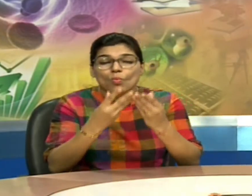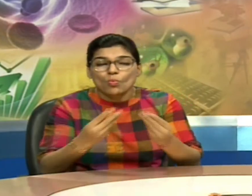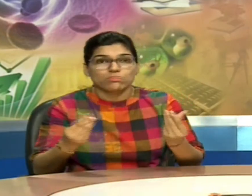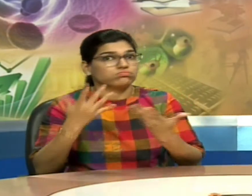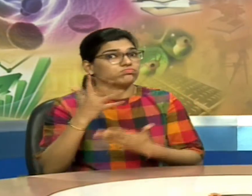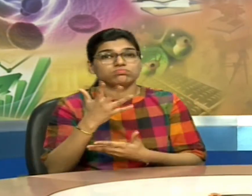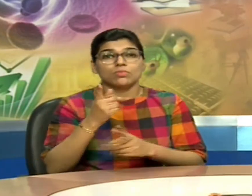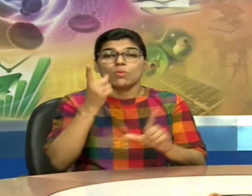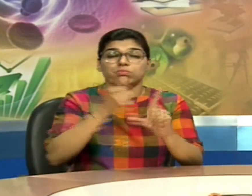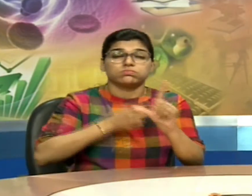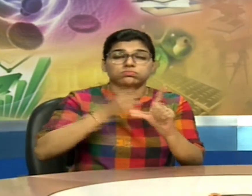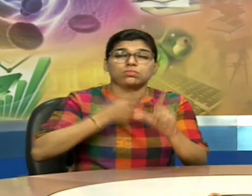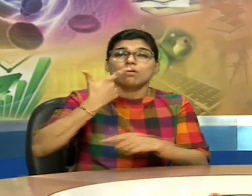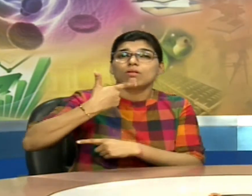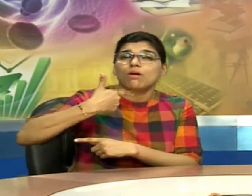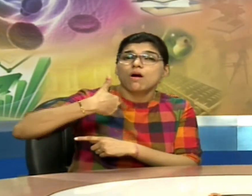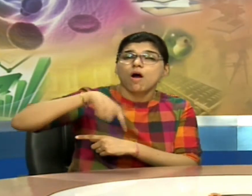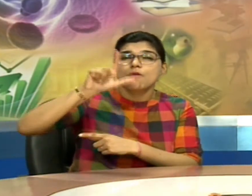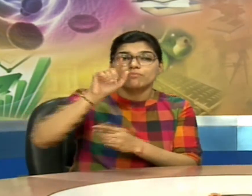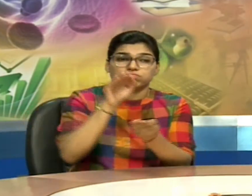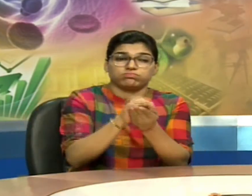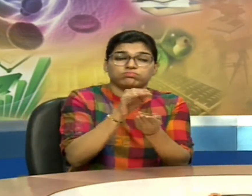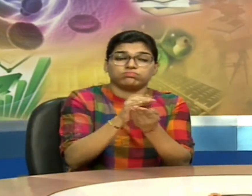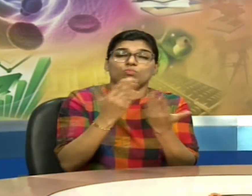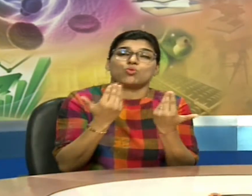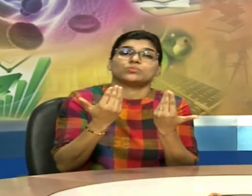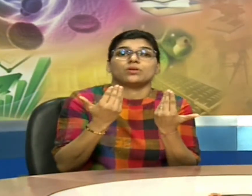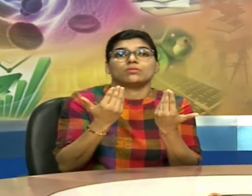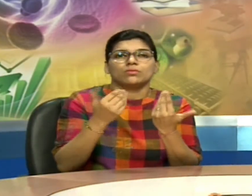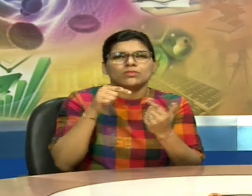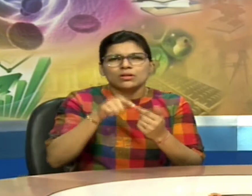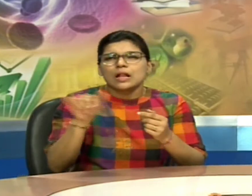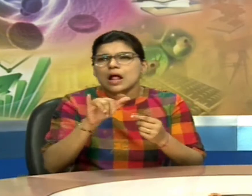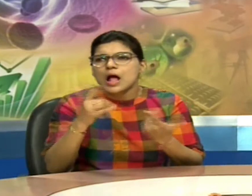There are something which cannot be degradable, so they are known as